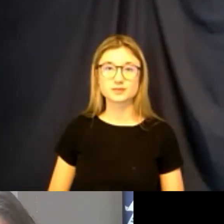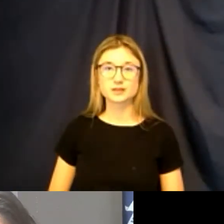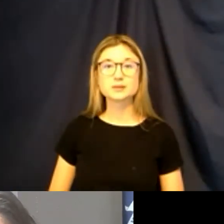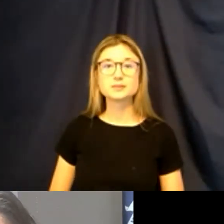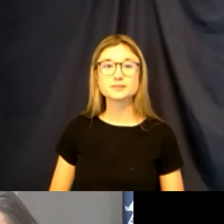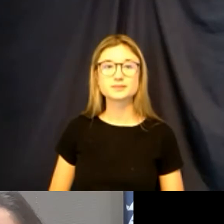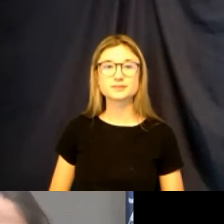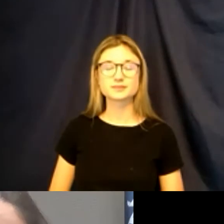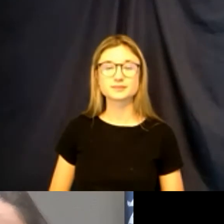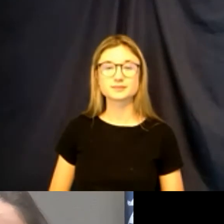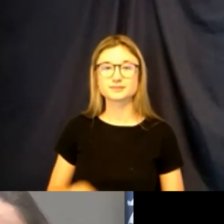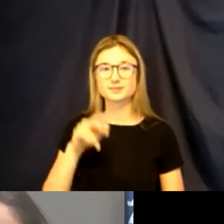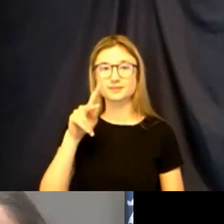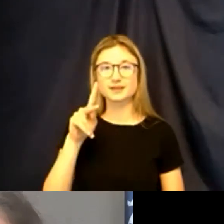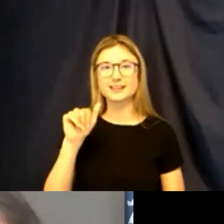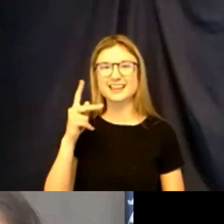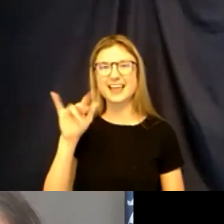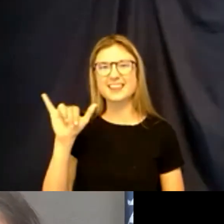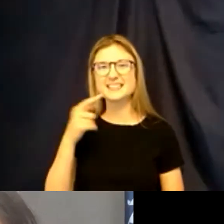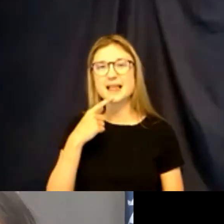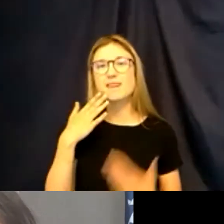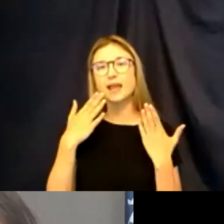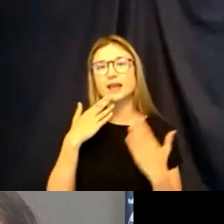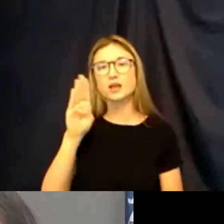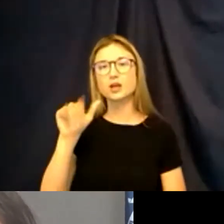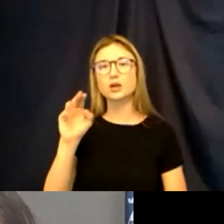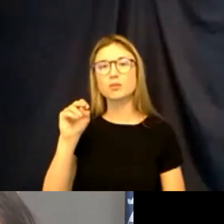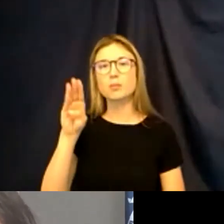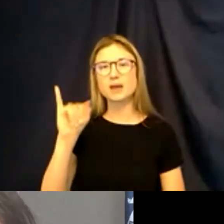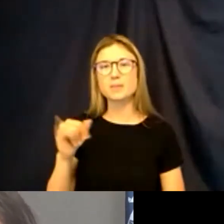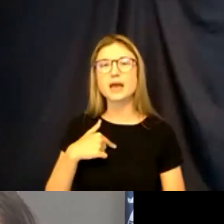Thank you, Bambi. I wanted to just make a note about